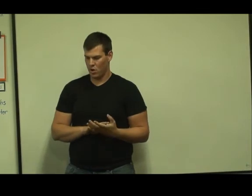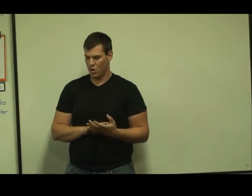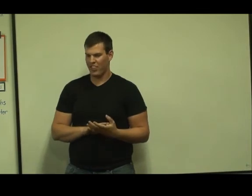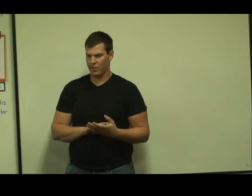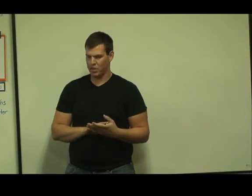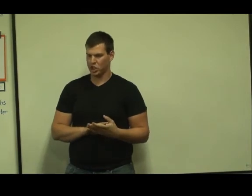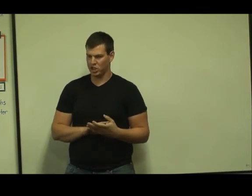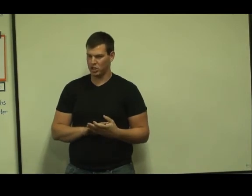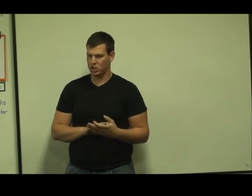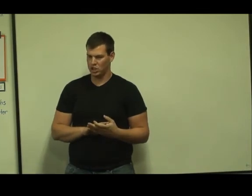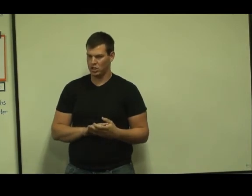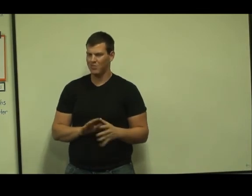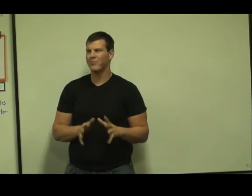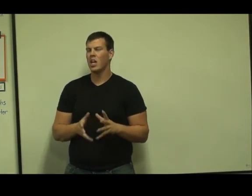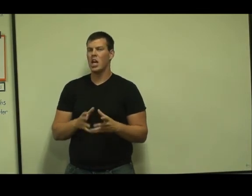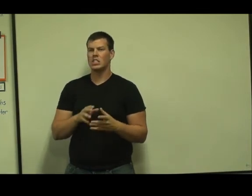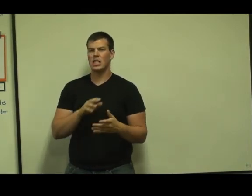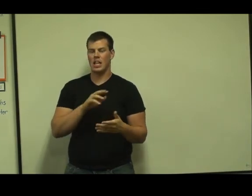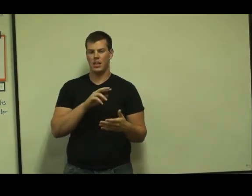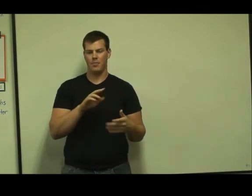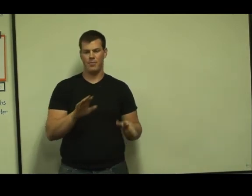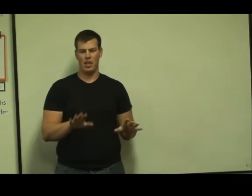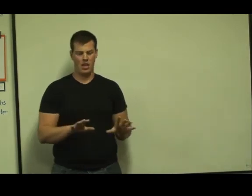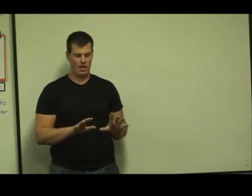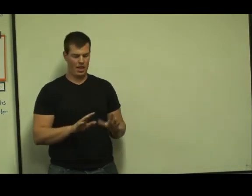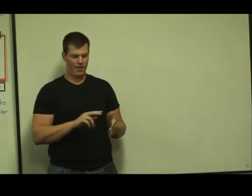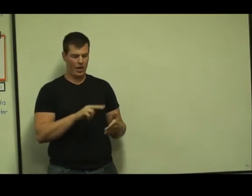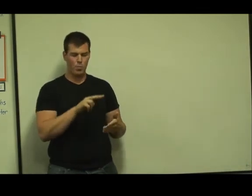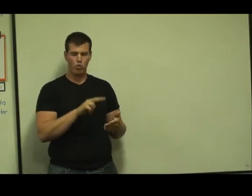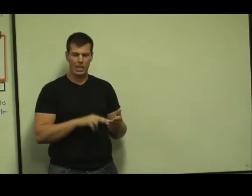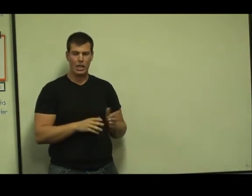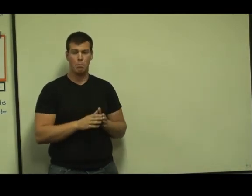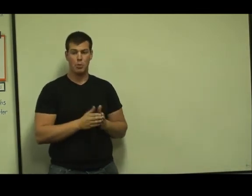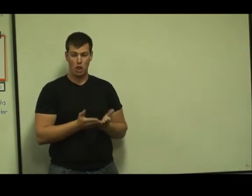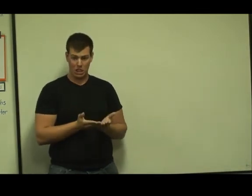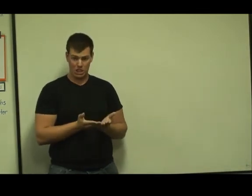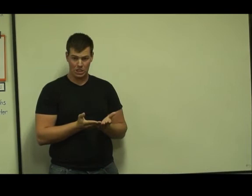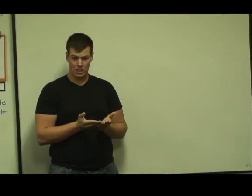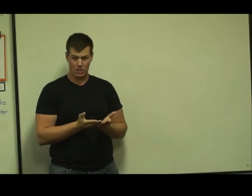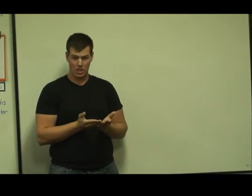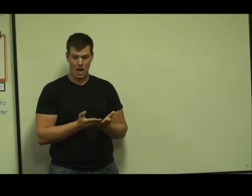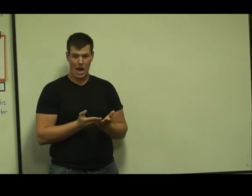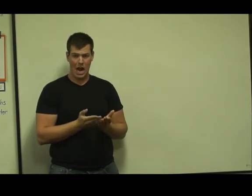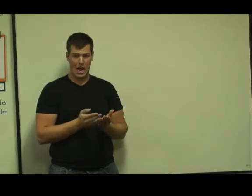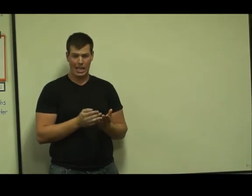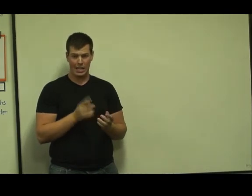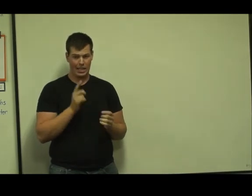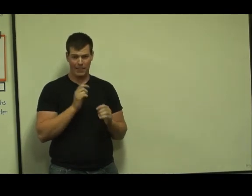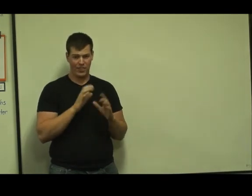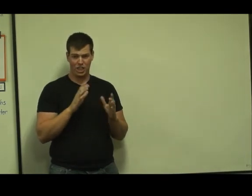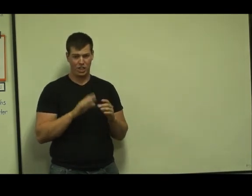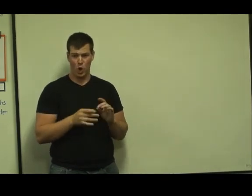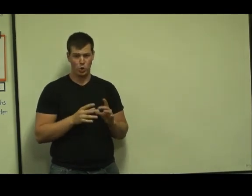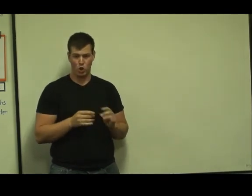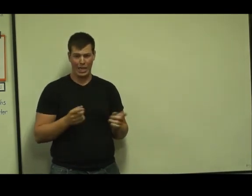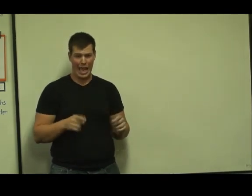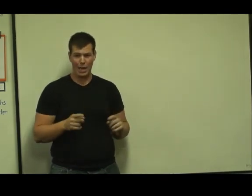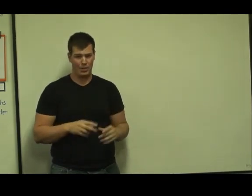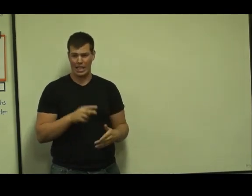Oh, at the picture, Like pick cat Right. and picture they cat. about we book. I can imagine the whole story happily